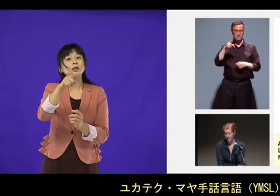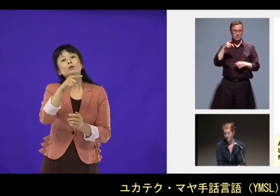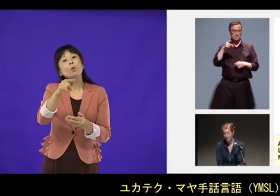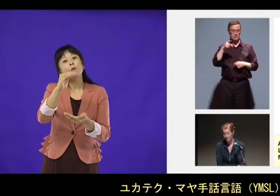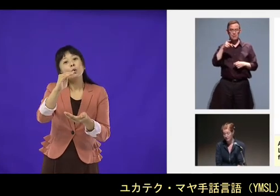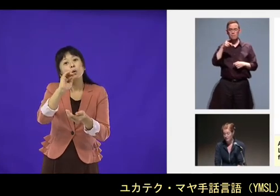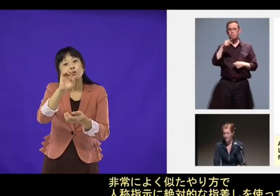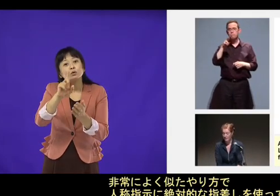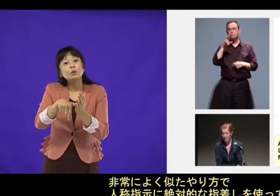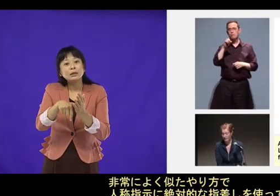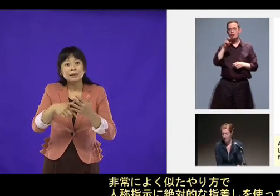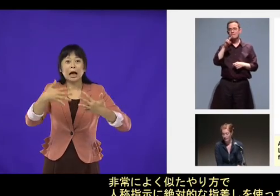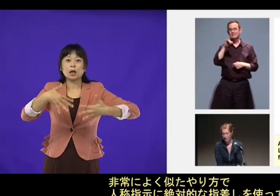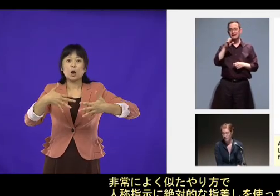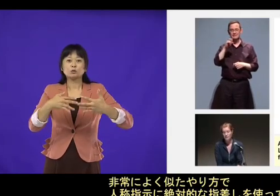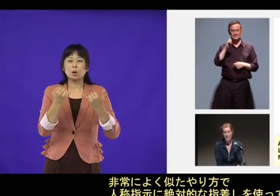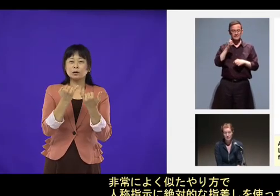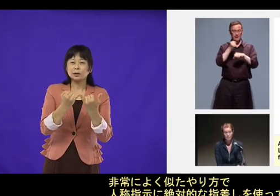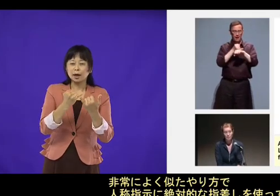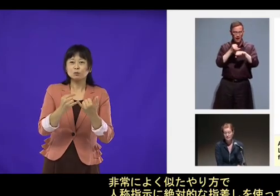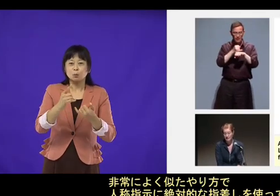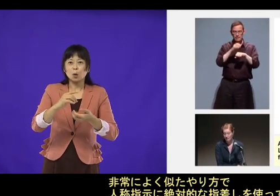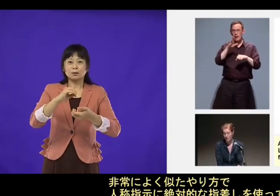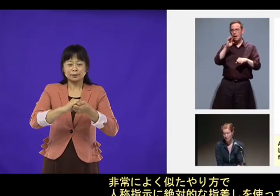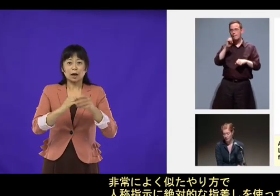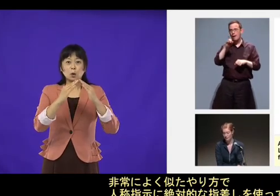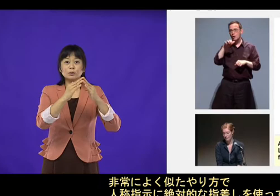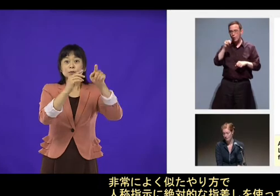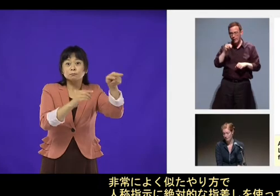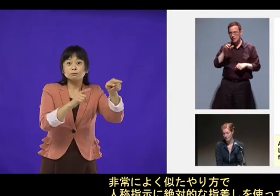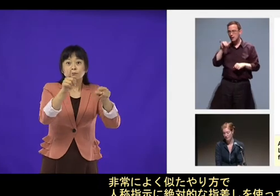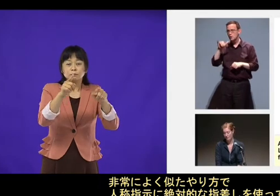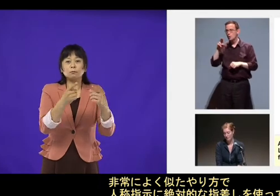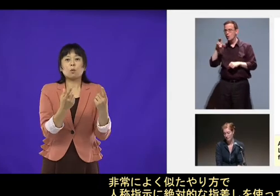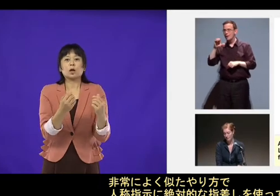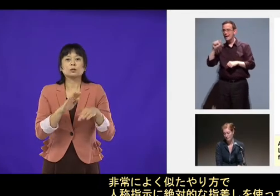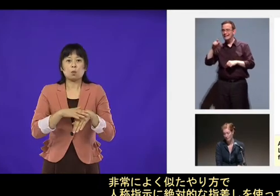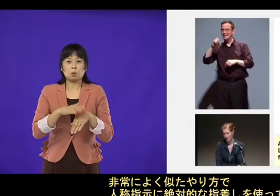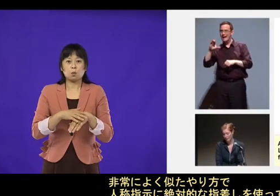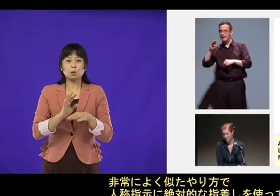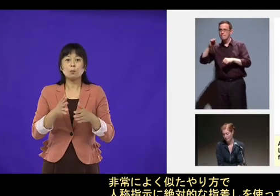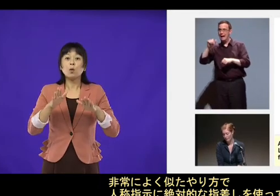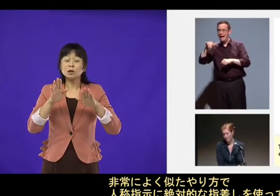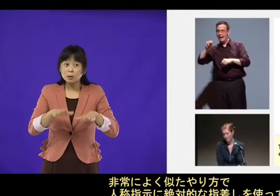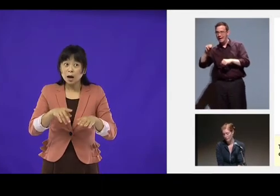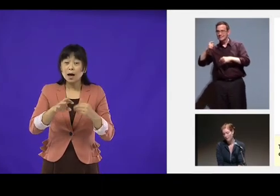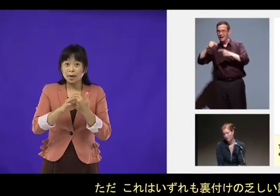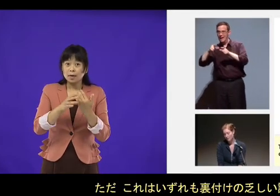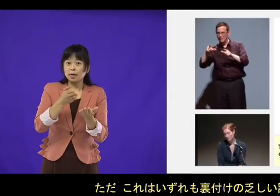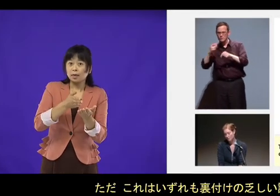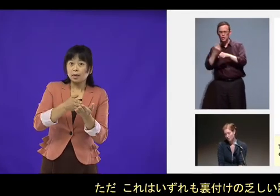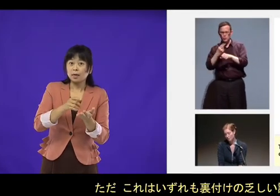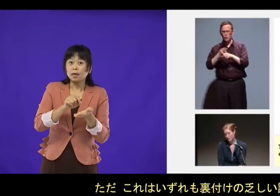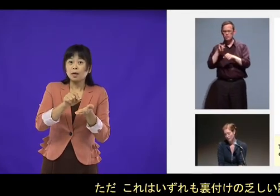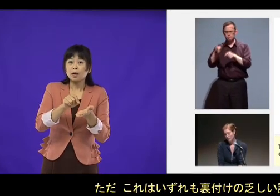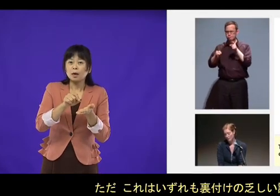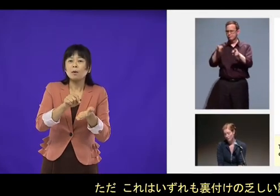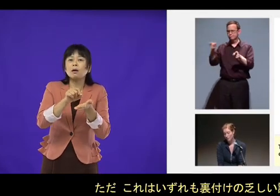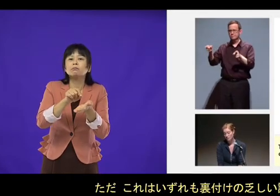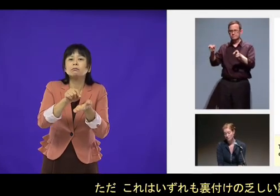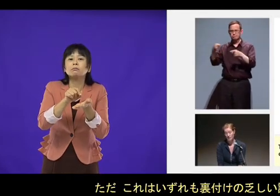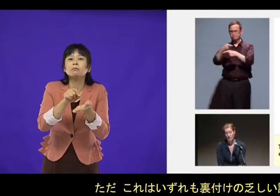Mayan Sign Language use absolute pointing for person reference in a very similar way. This is